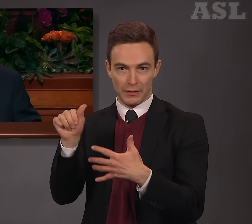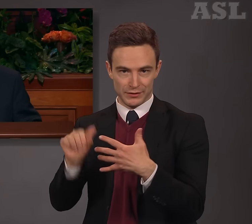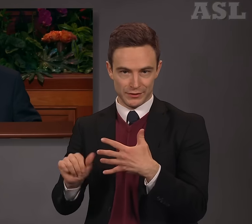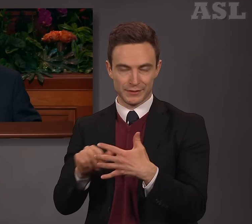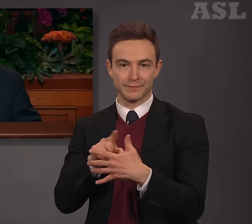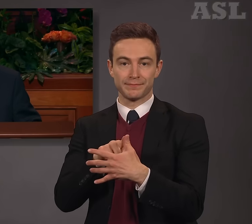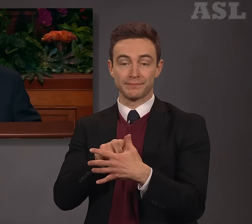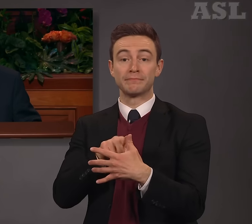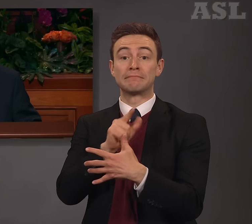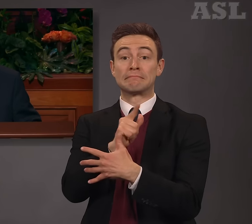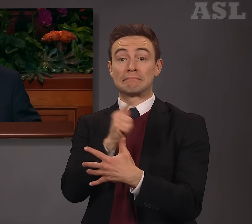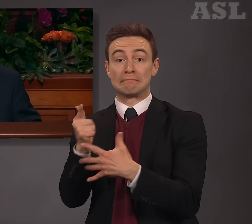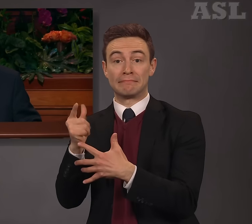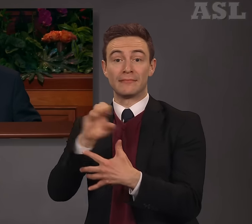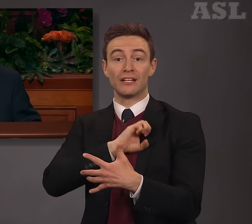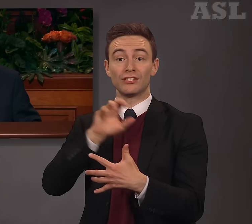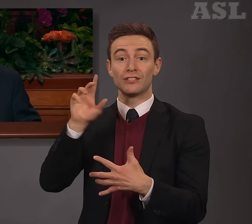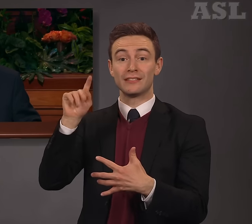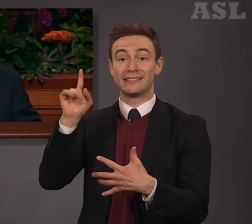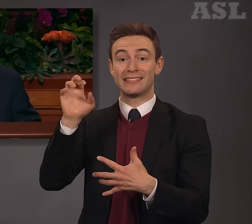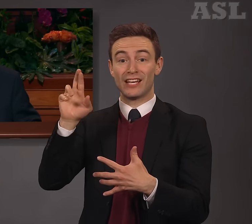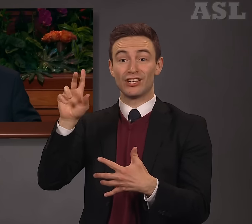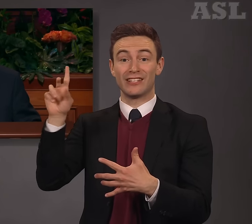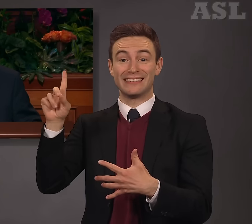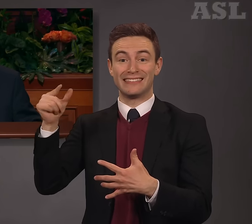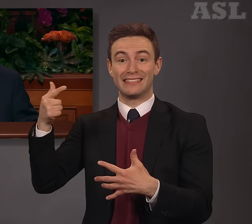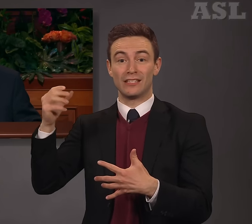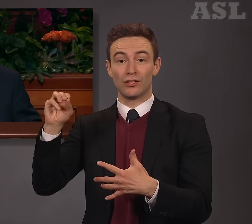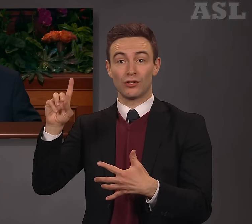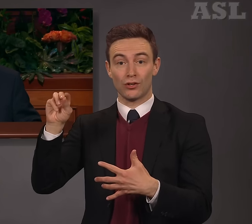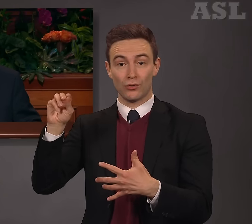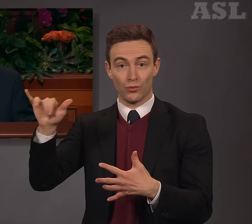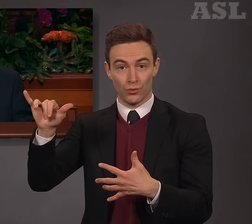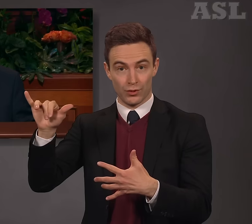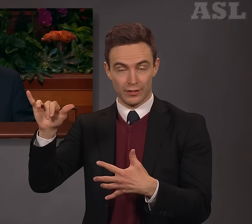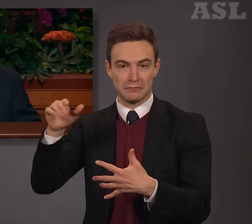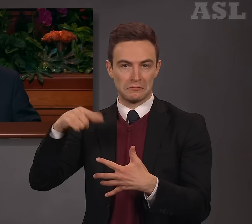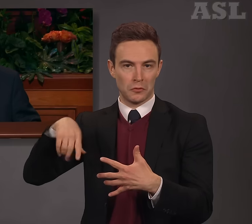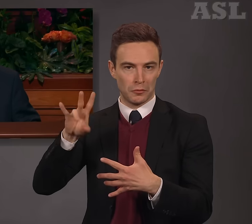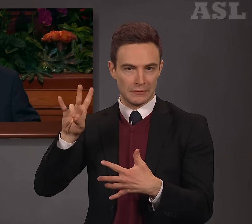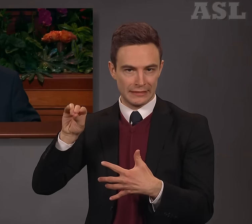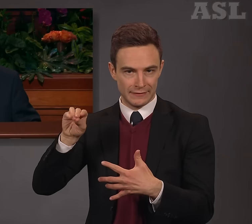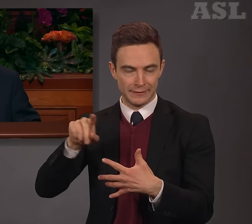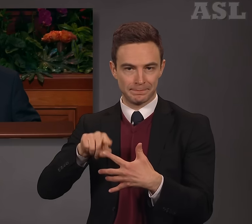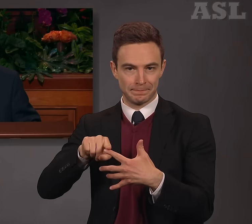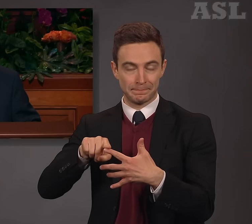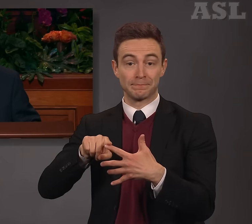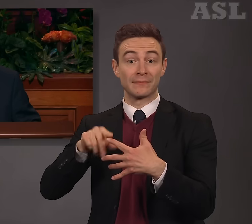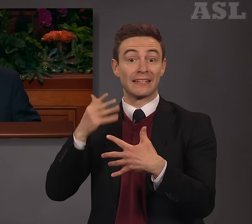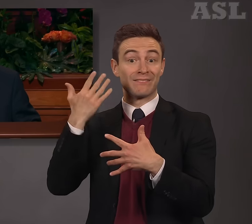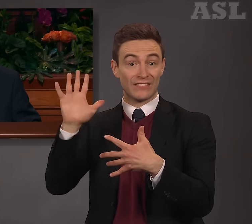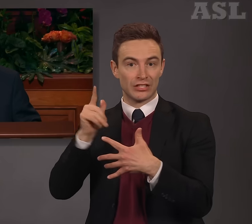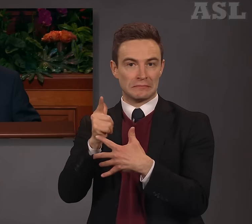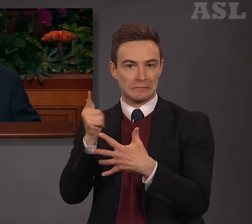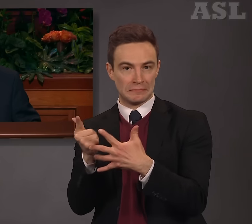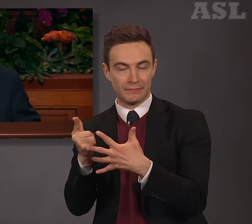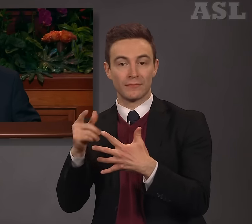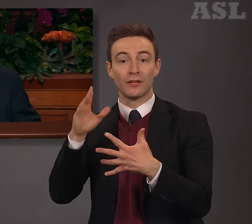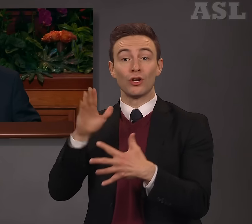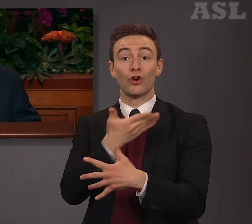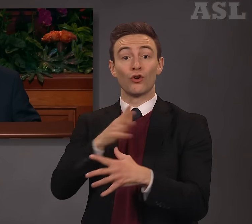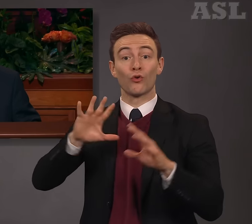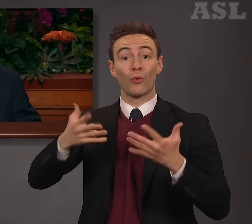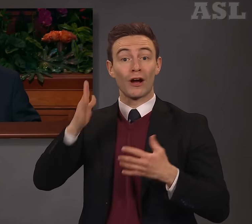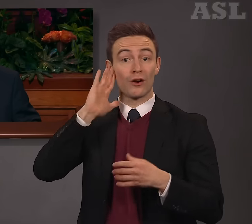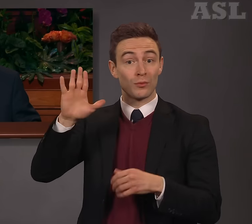followed by Elder Taylor G. Godoy of the 70. After his remarks, the choir will sing